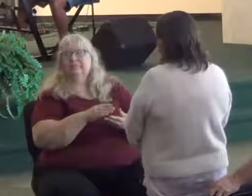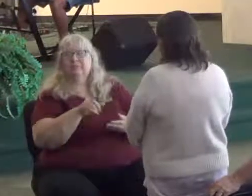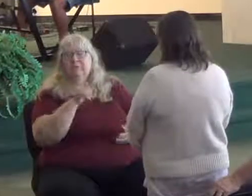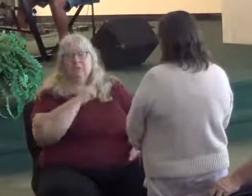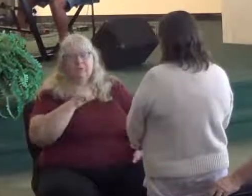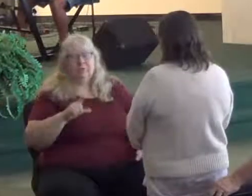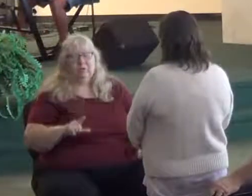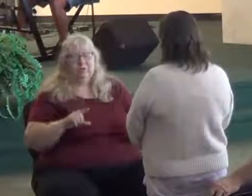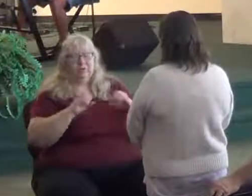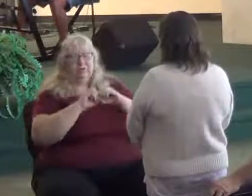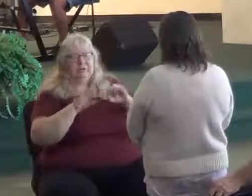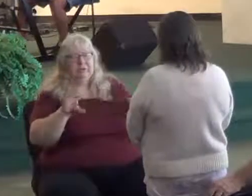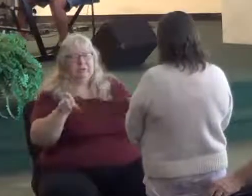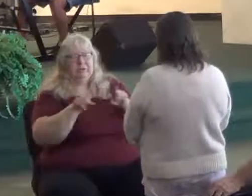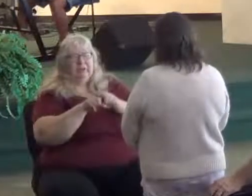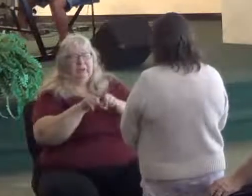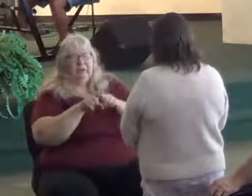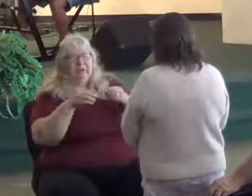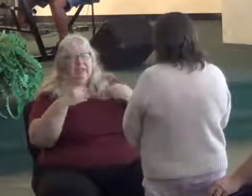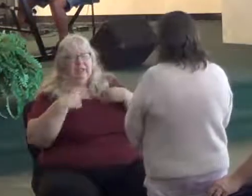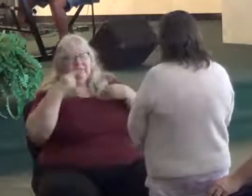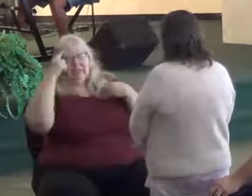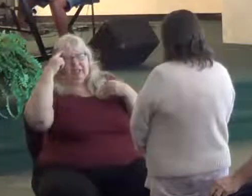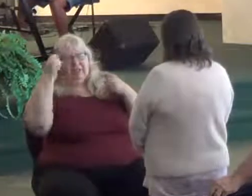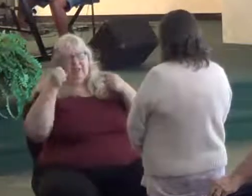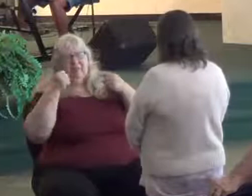There's nothing like having confidence in you.